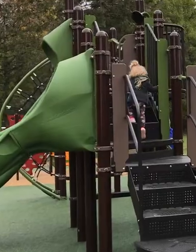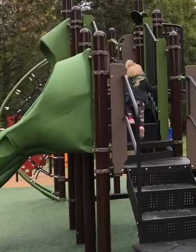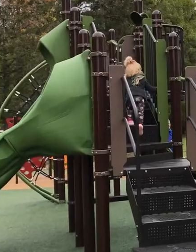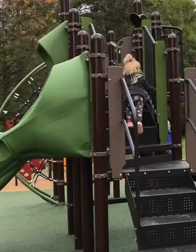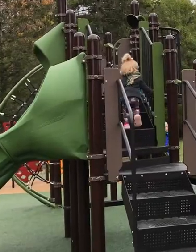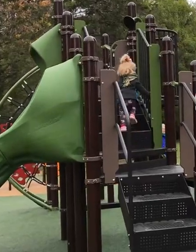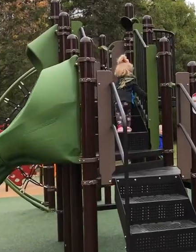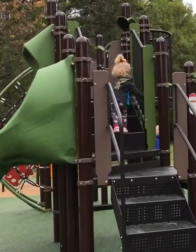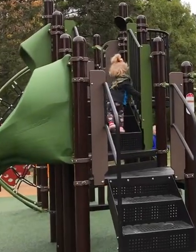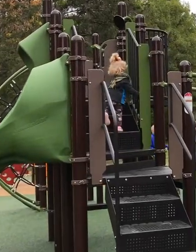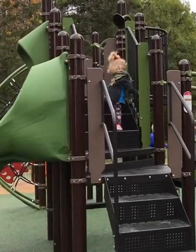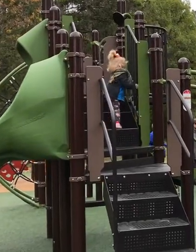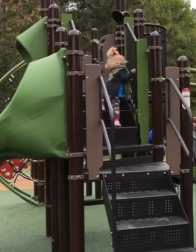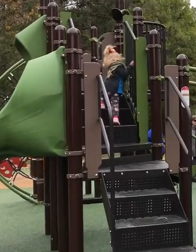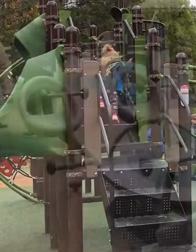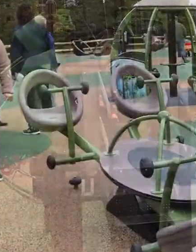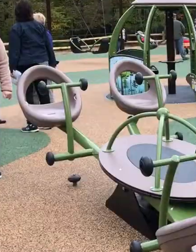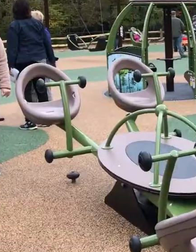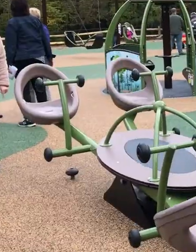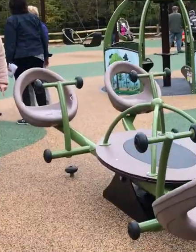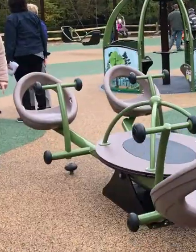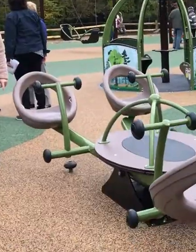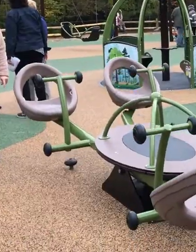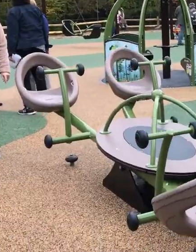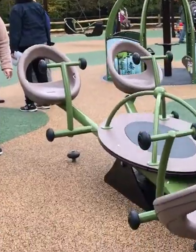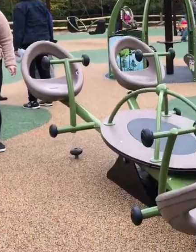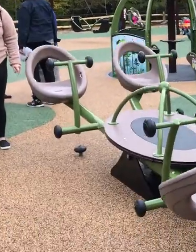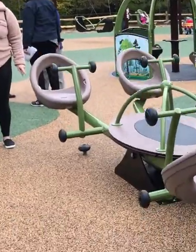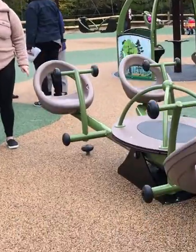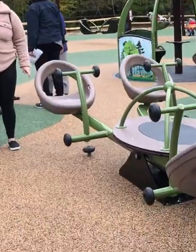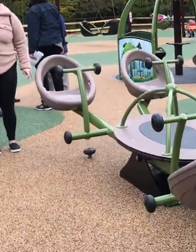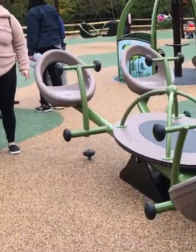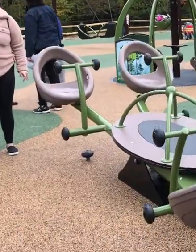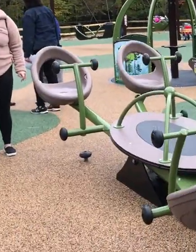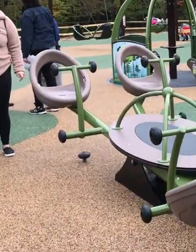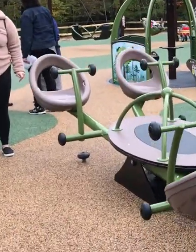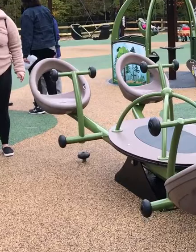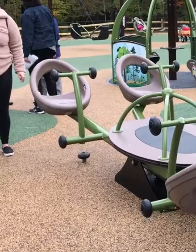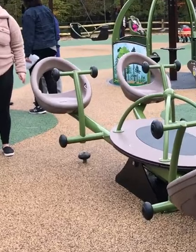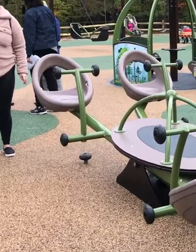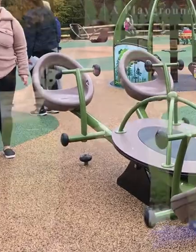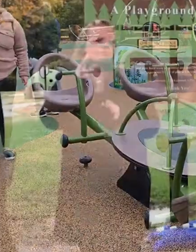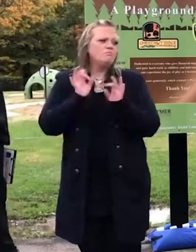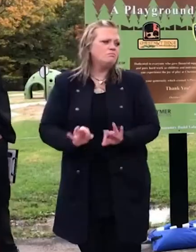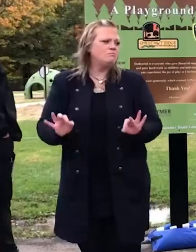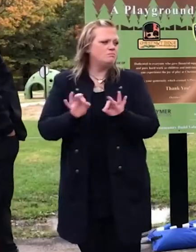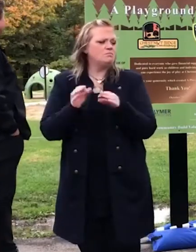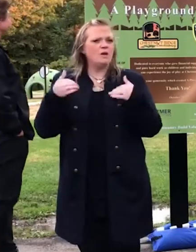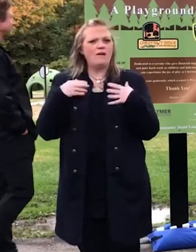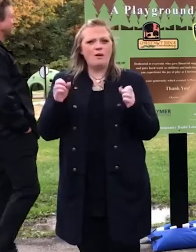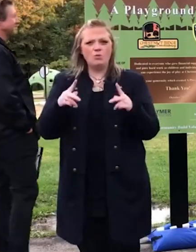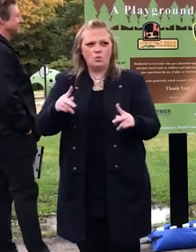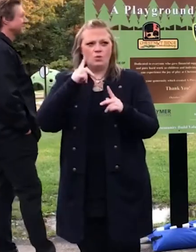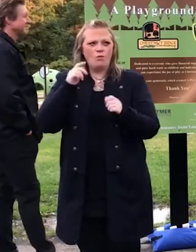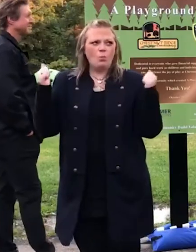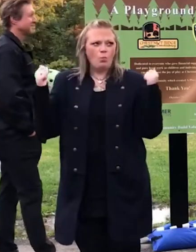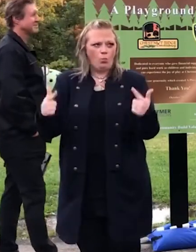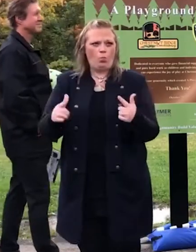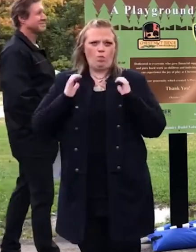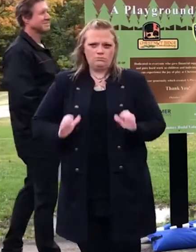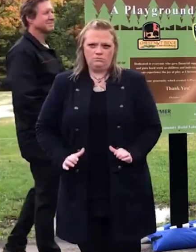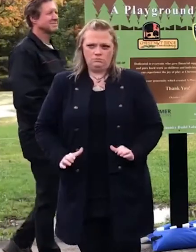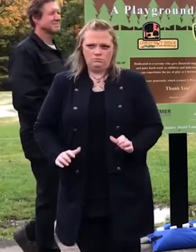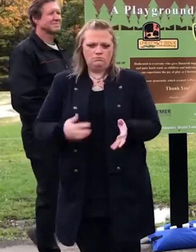place that is enjoyed by every one of the members of our community. And that's why it's so important that we actually have opportunities for all of our citizens,